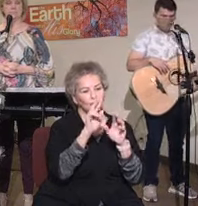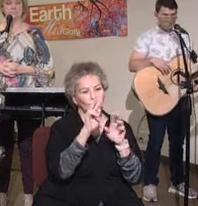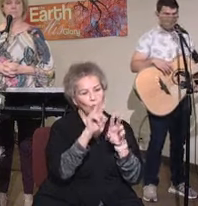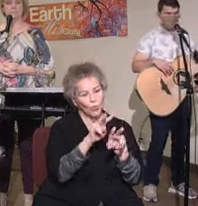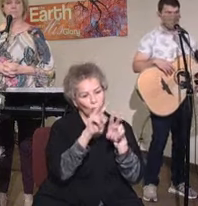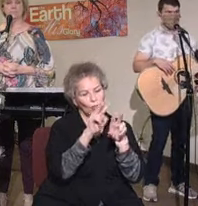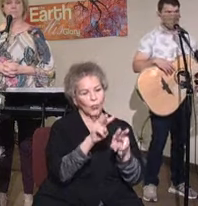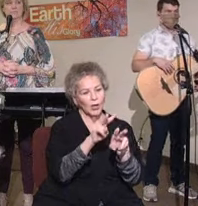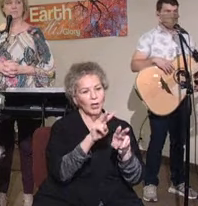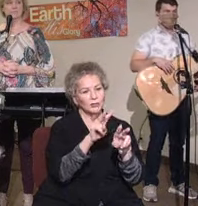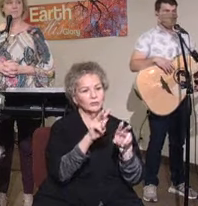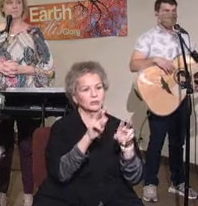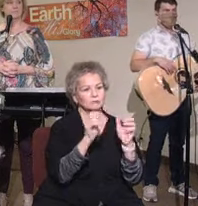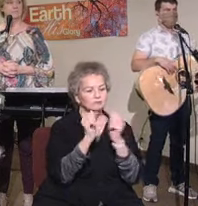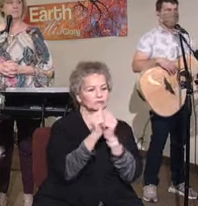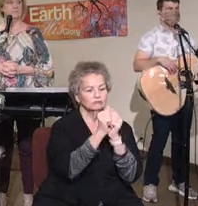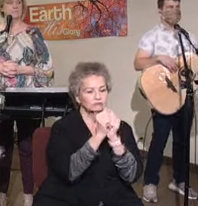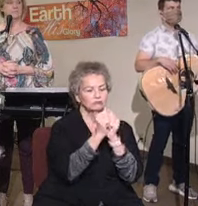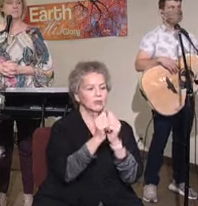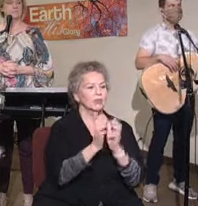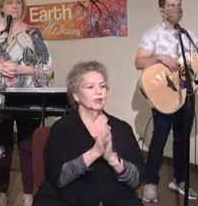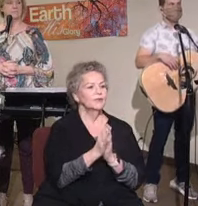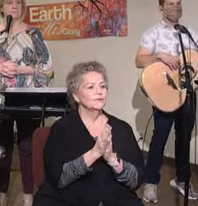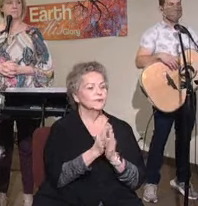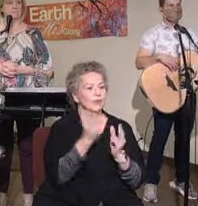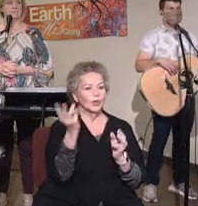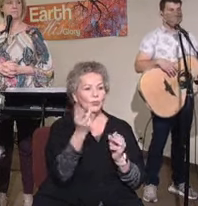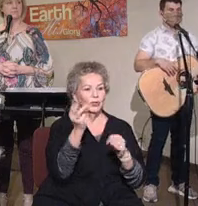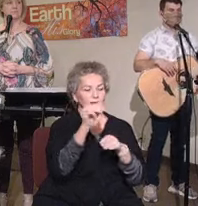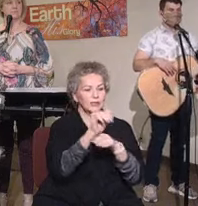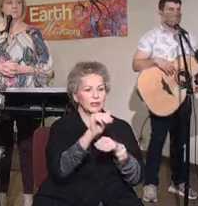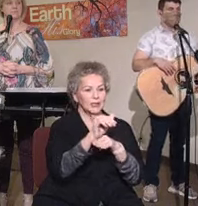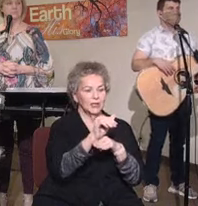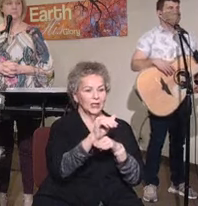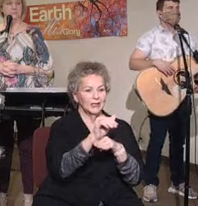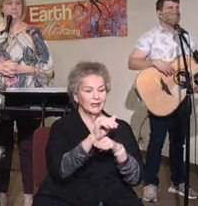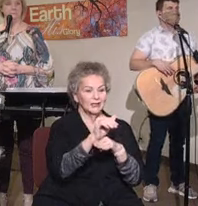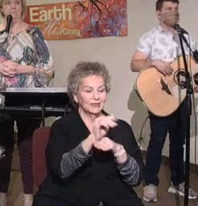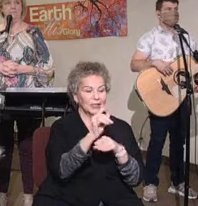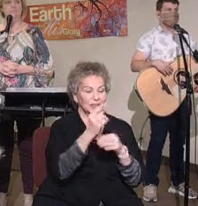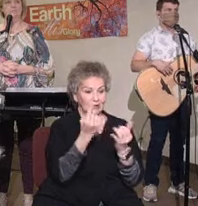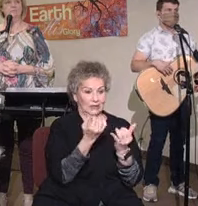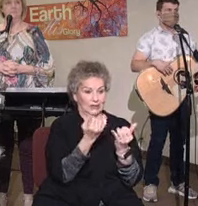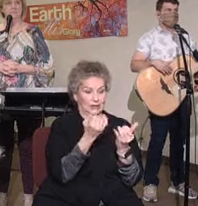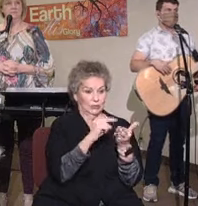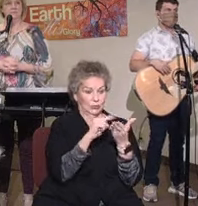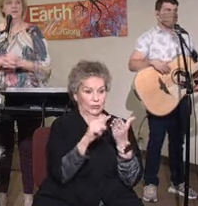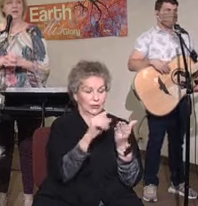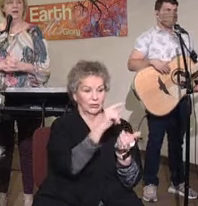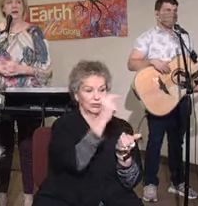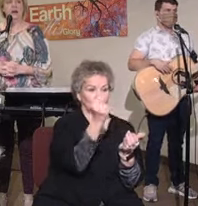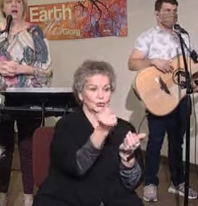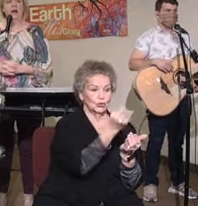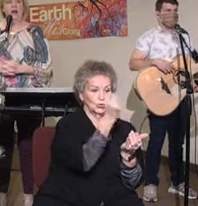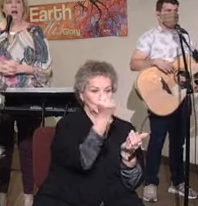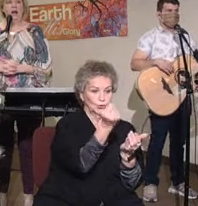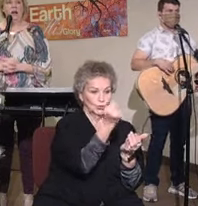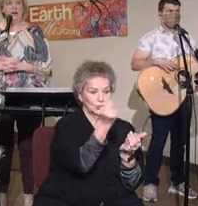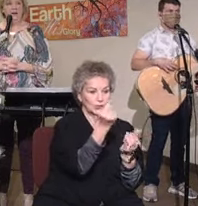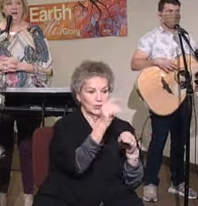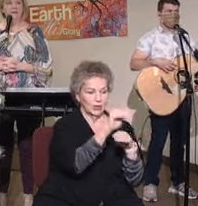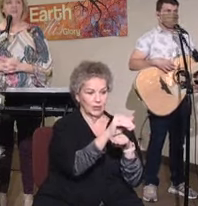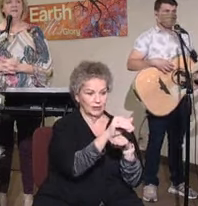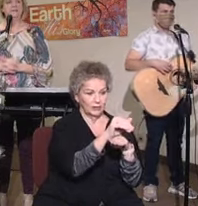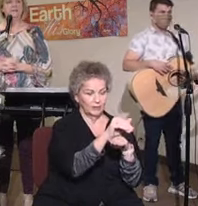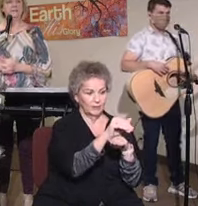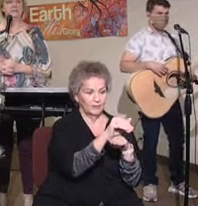come and join us. Our Wednesday night service, midweek service, is Tuesday night. Our Wednesday night service will be